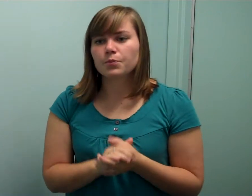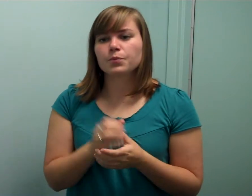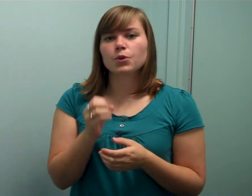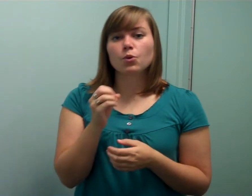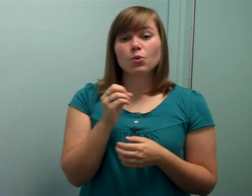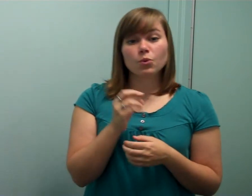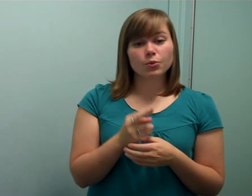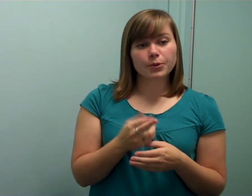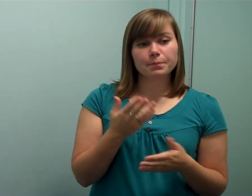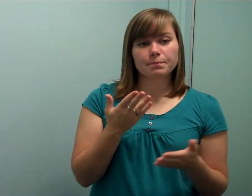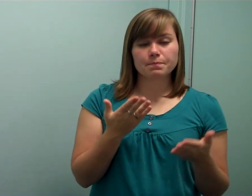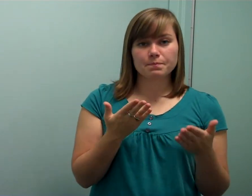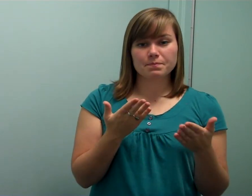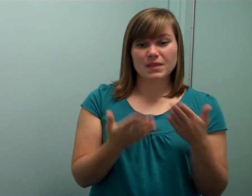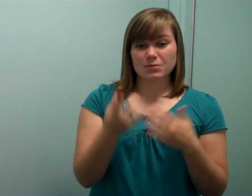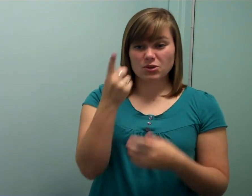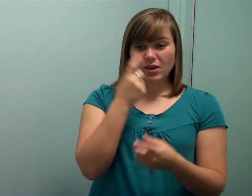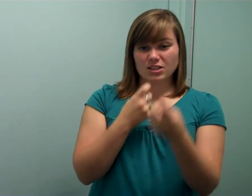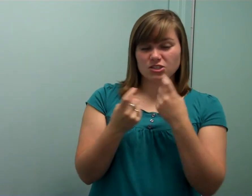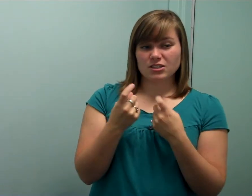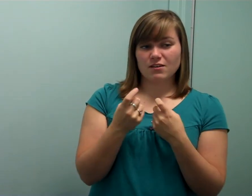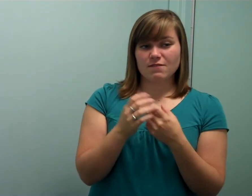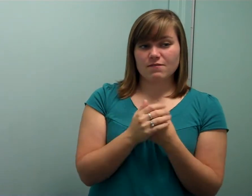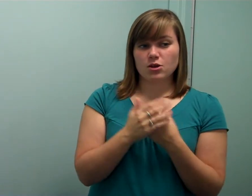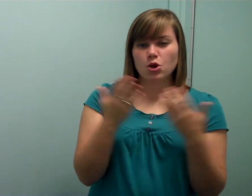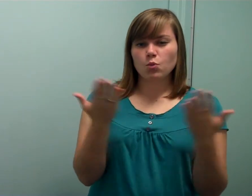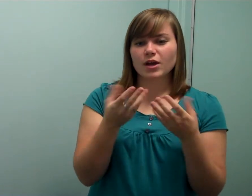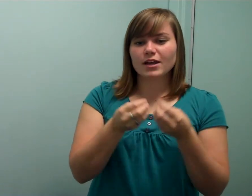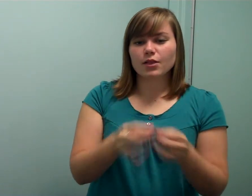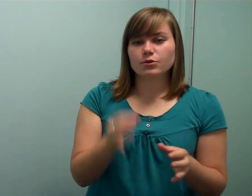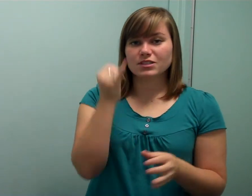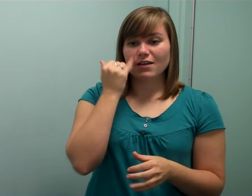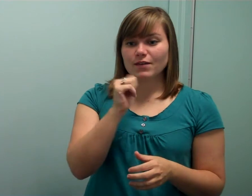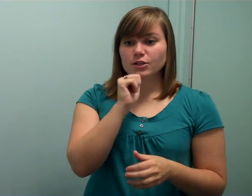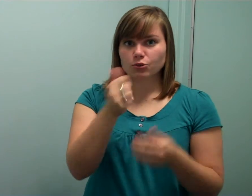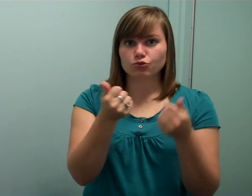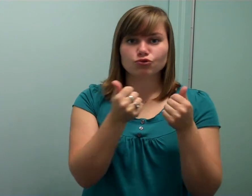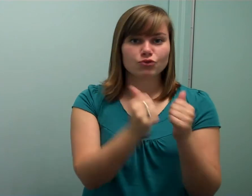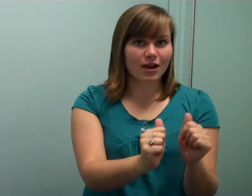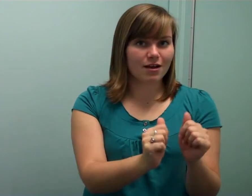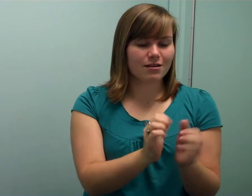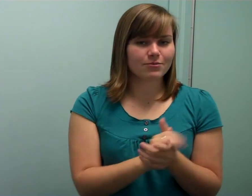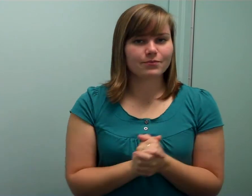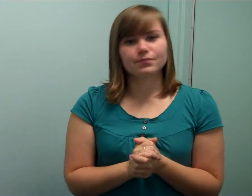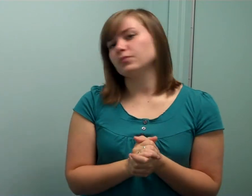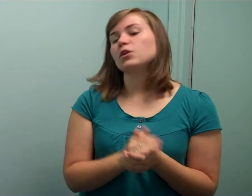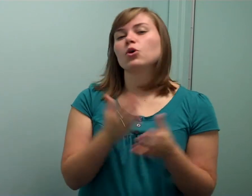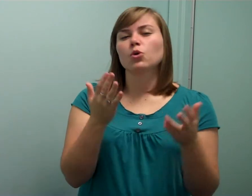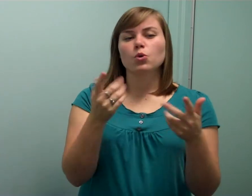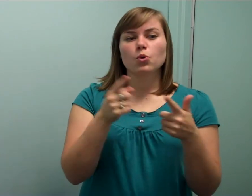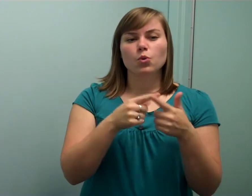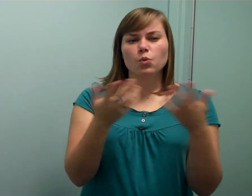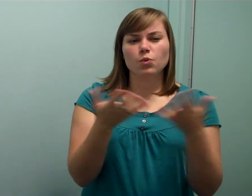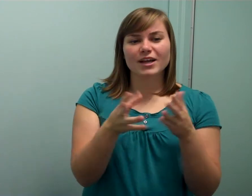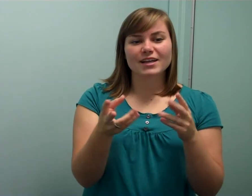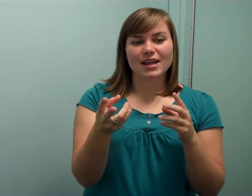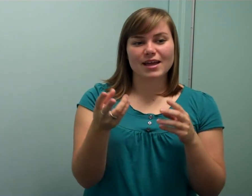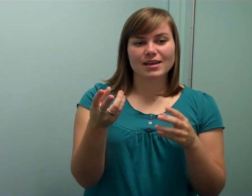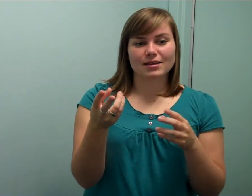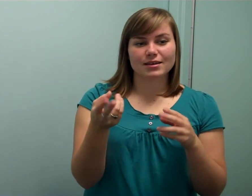Or how about this? What could I lose if I don't try? What could I gain by trying,